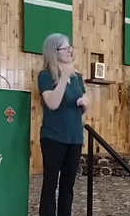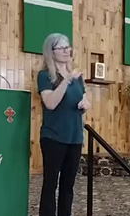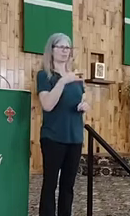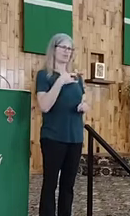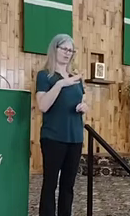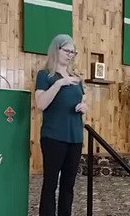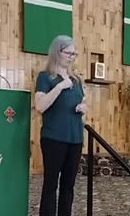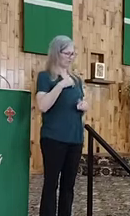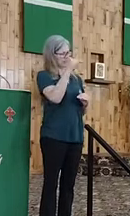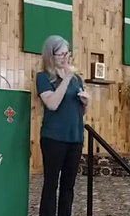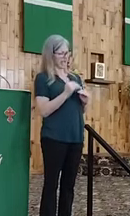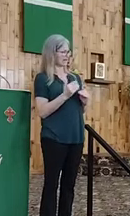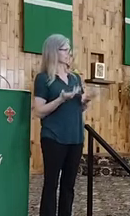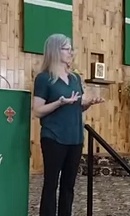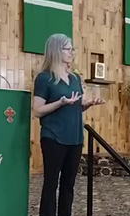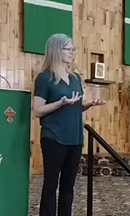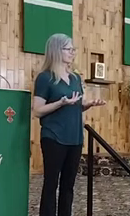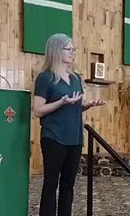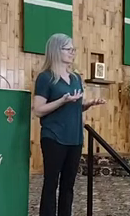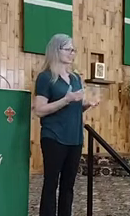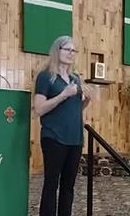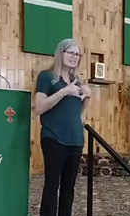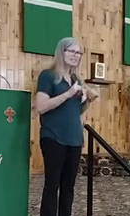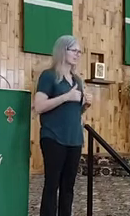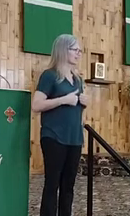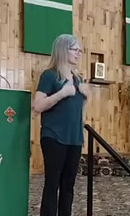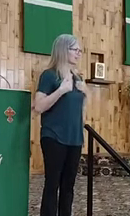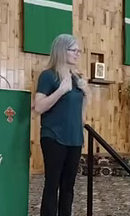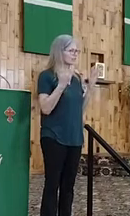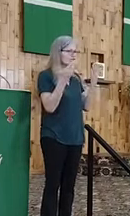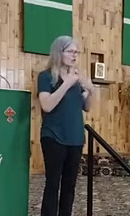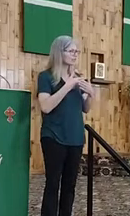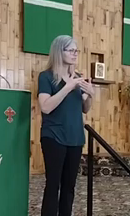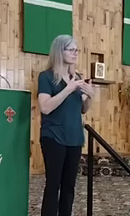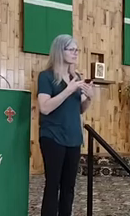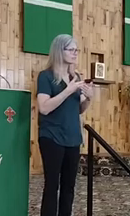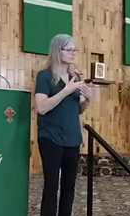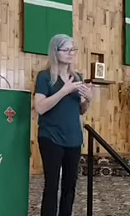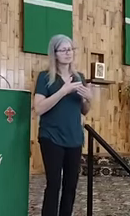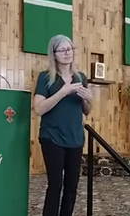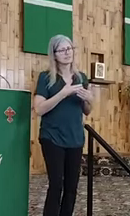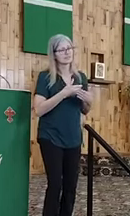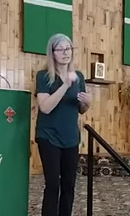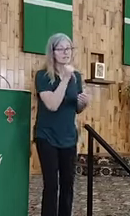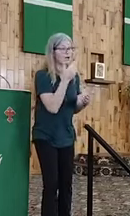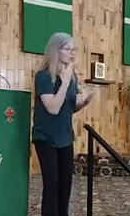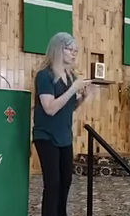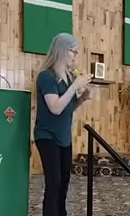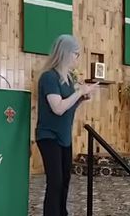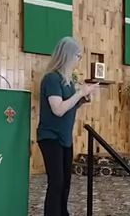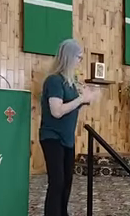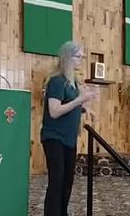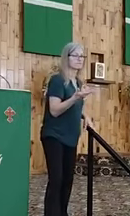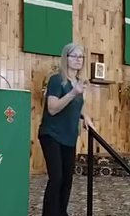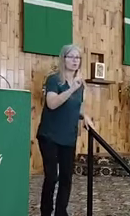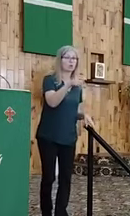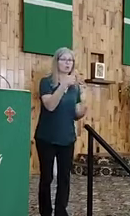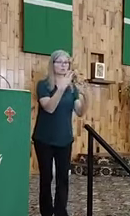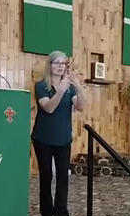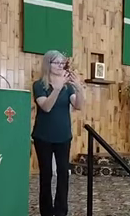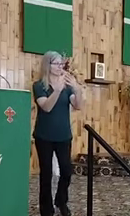still think you might be in darkness, if you still think that you're not good enough, then go to confession so that you may hear the word,